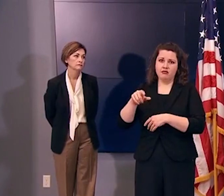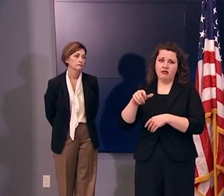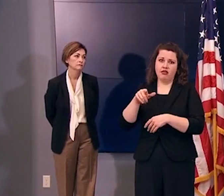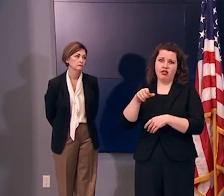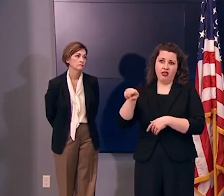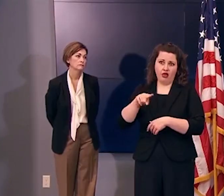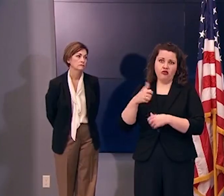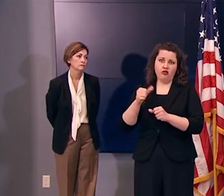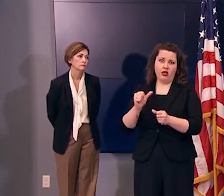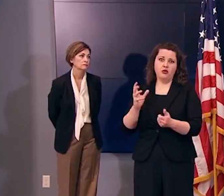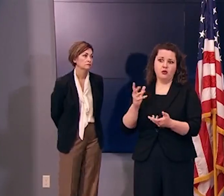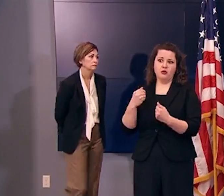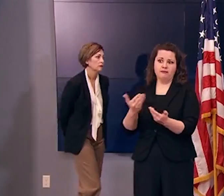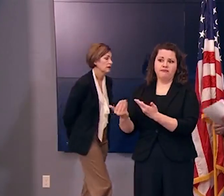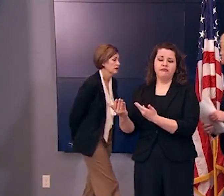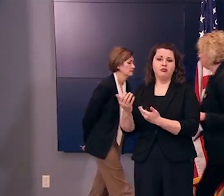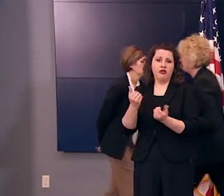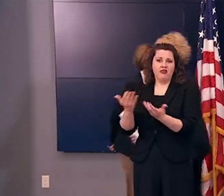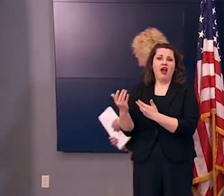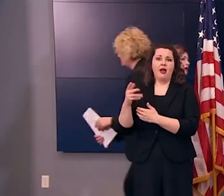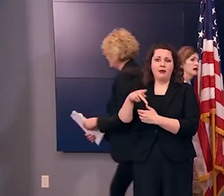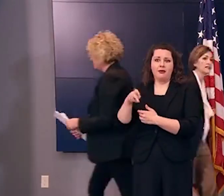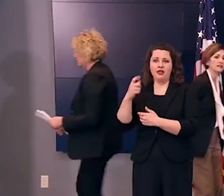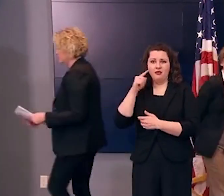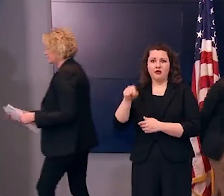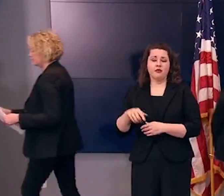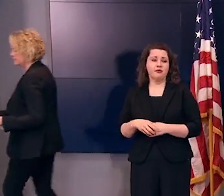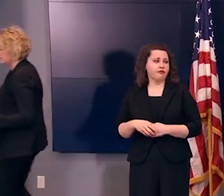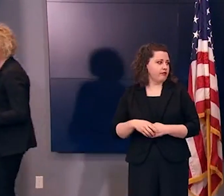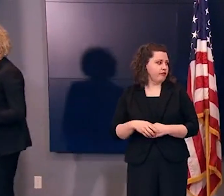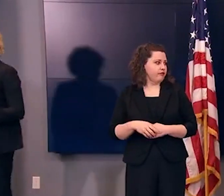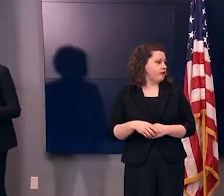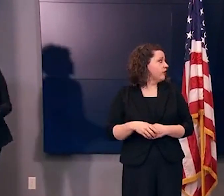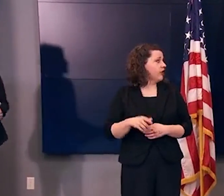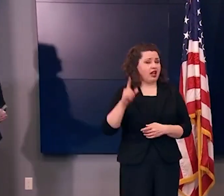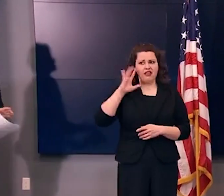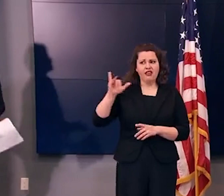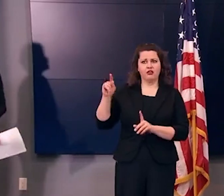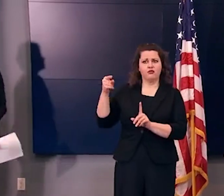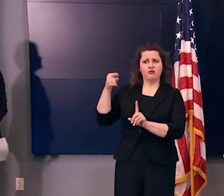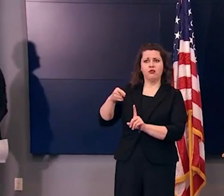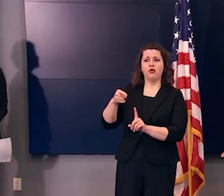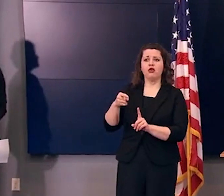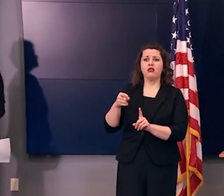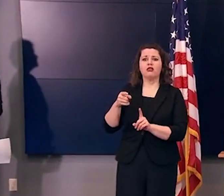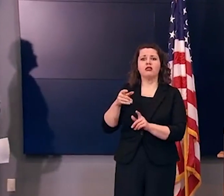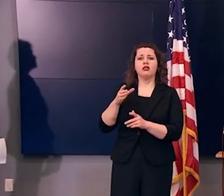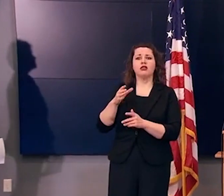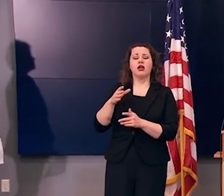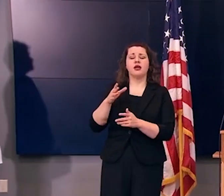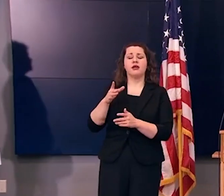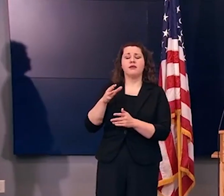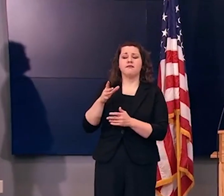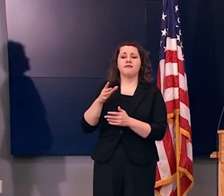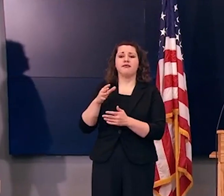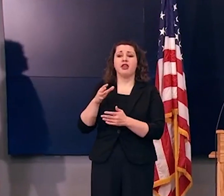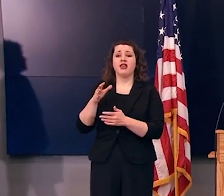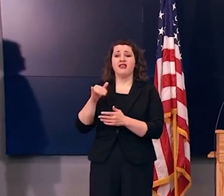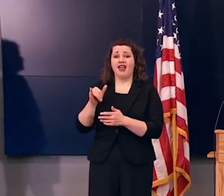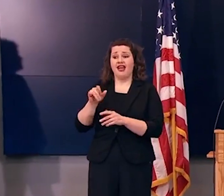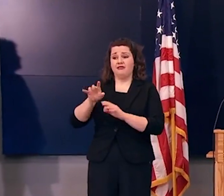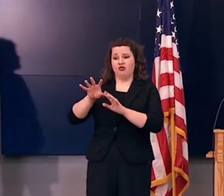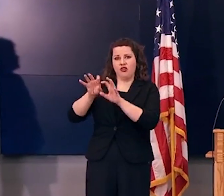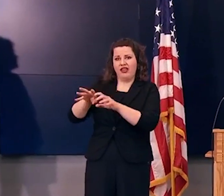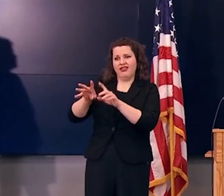to accommodate for their employees. And then what about? I think that's been, to her point, with some of the